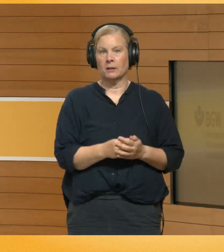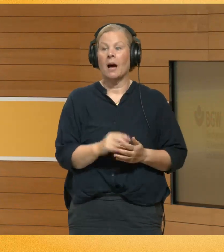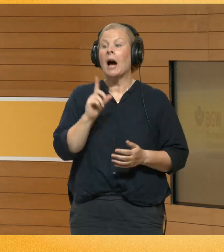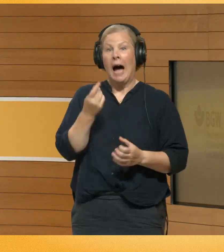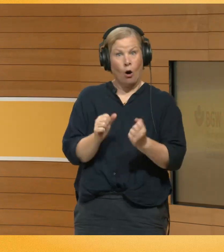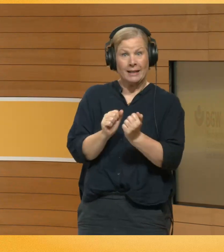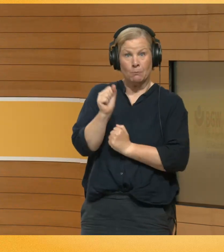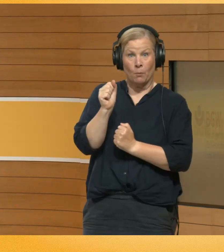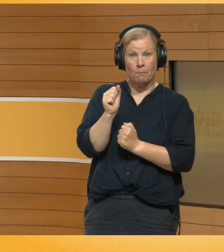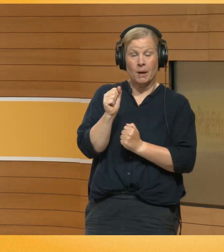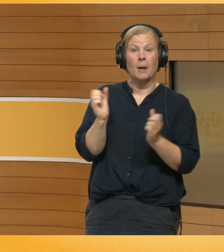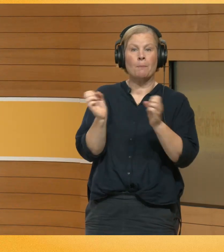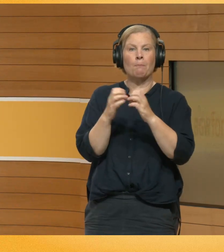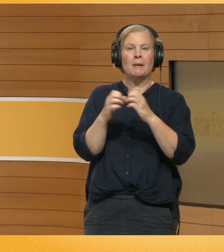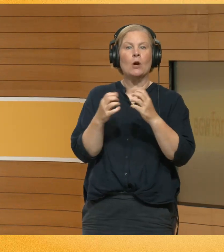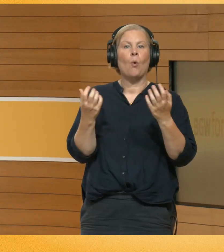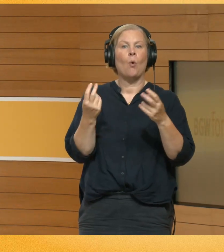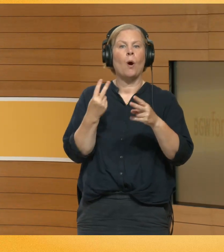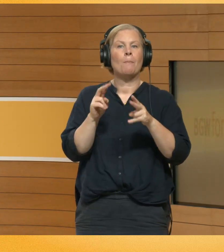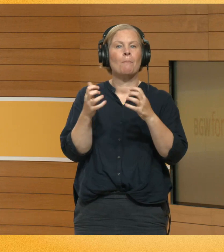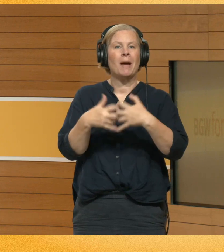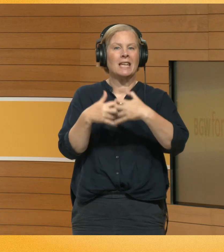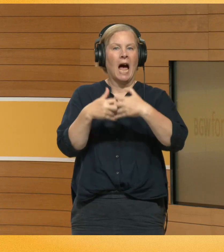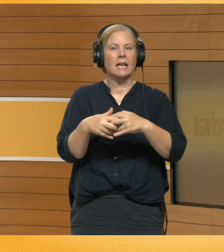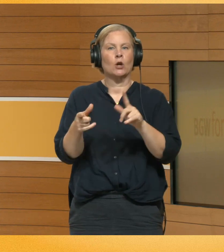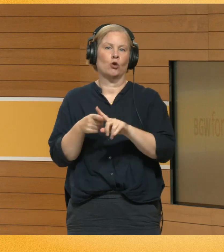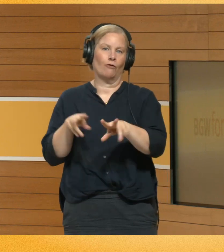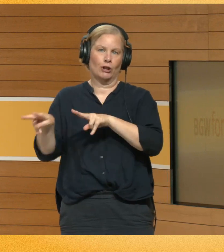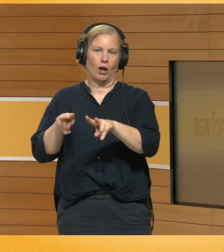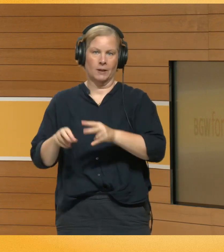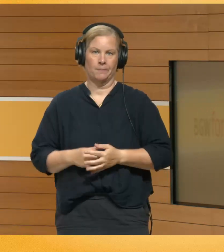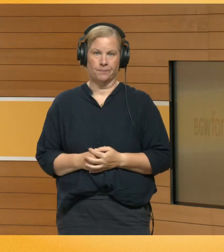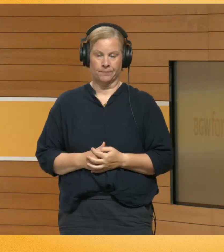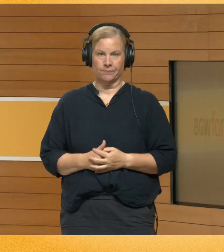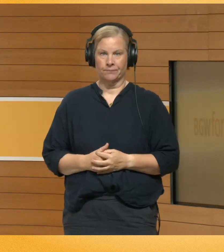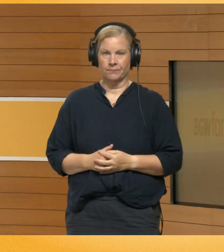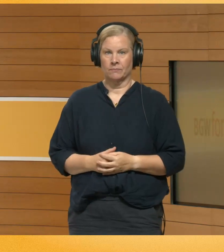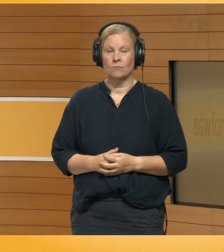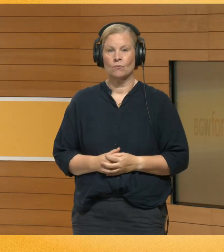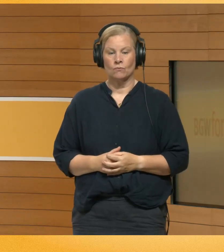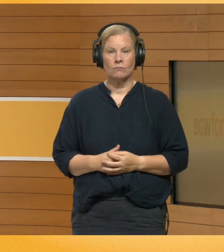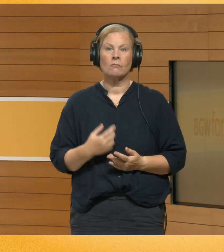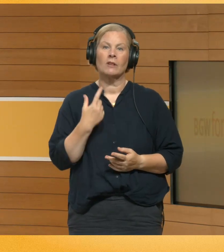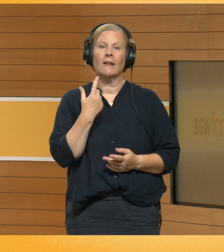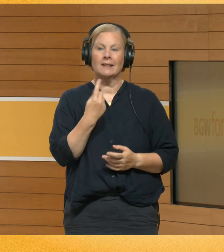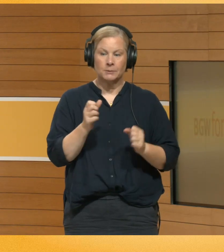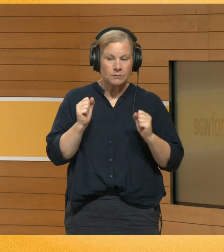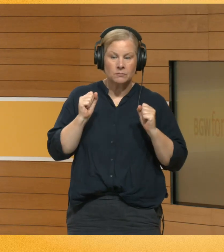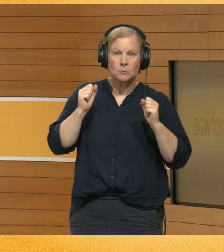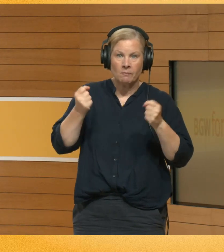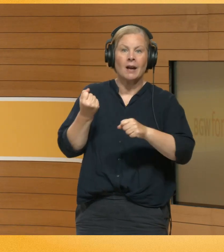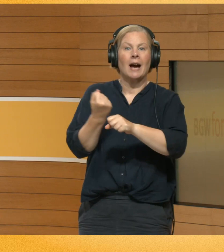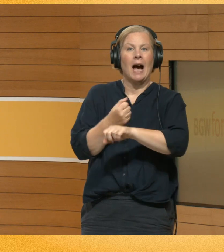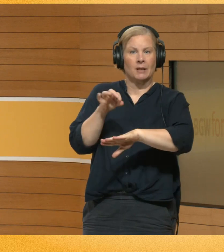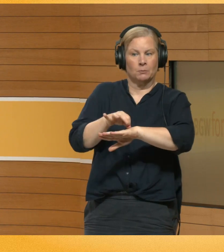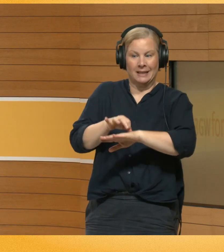since the beginning of his career, he's really focused on promoting occupational health and safety, especially for vulnerable working